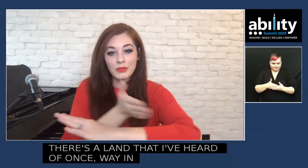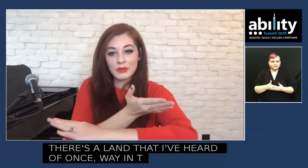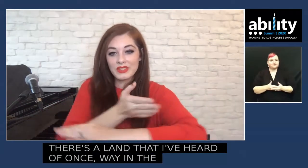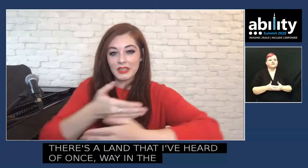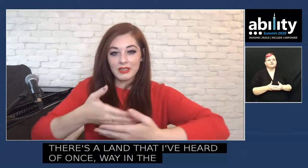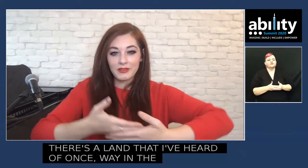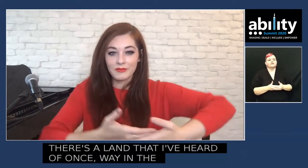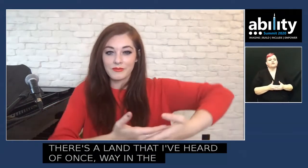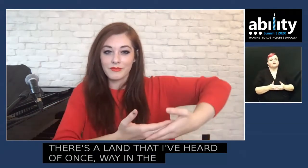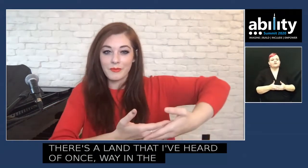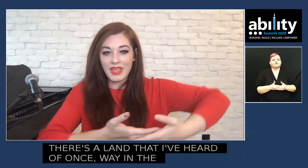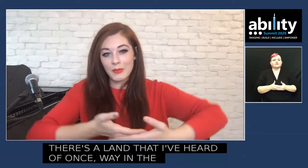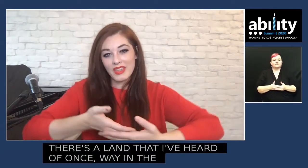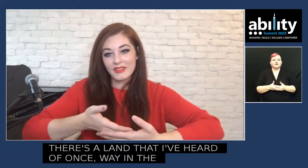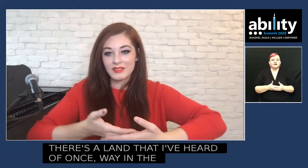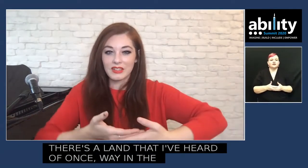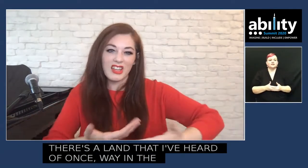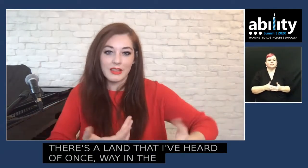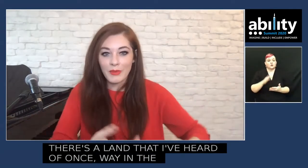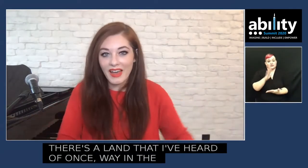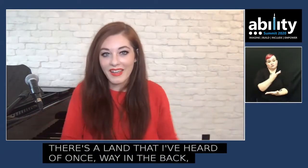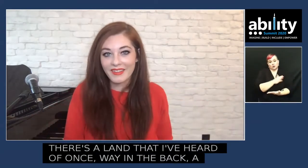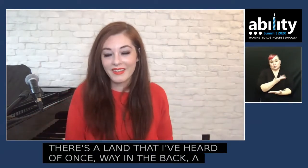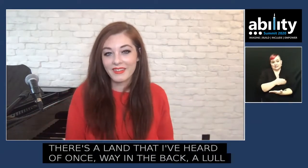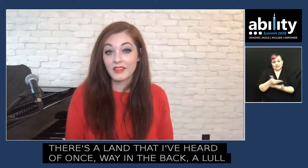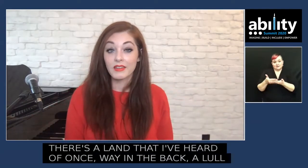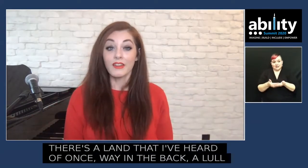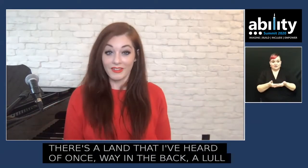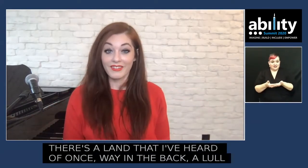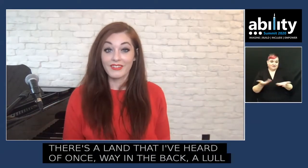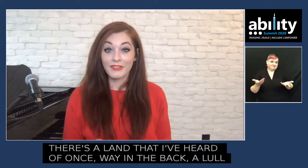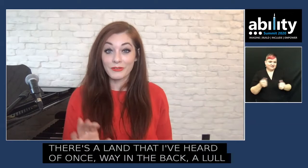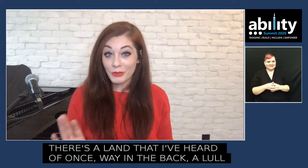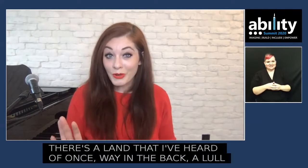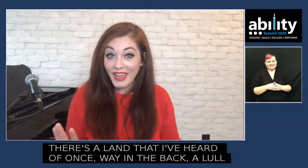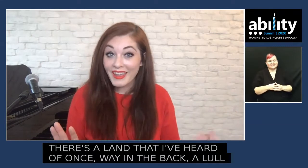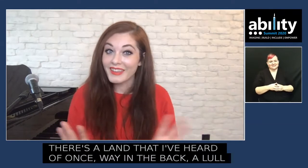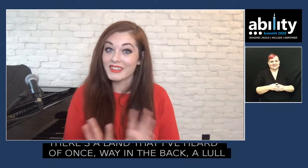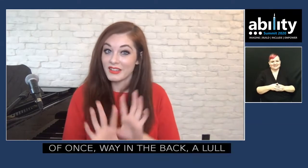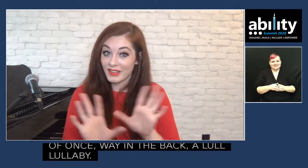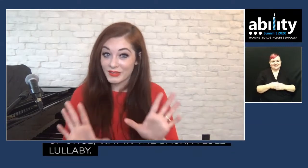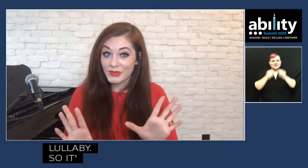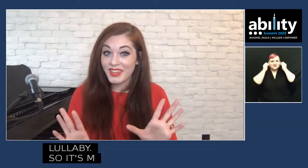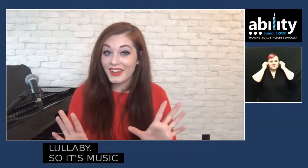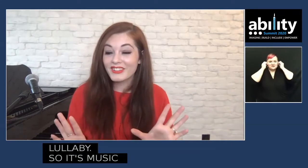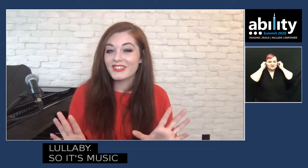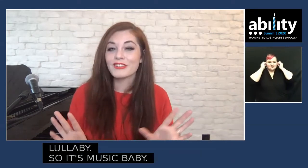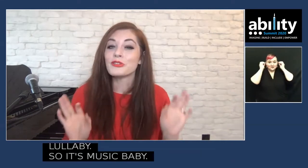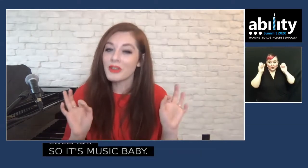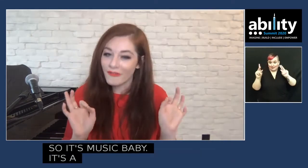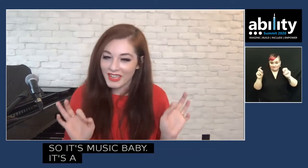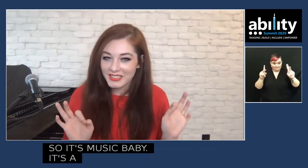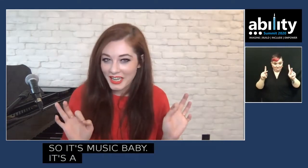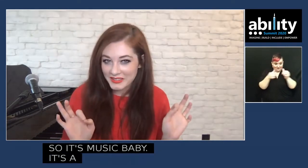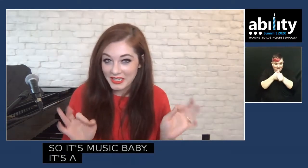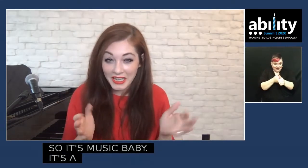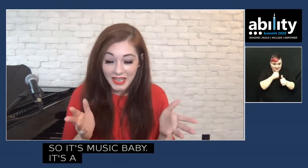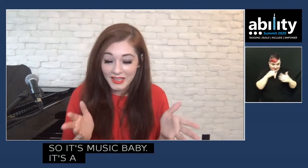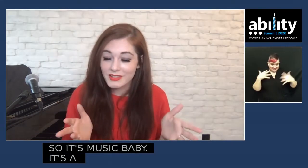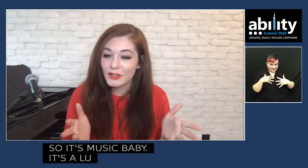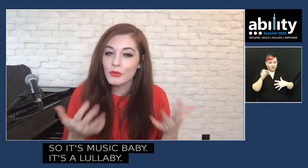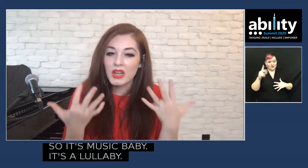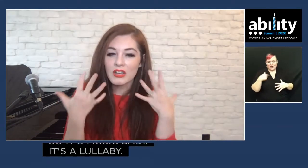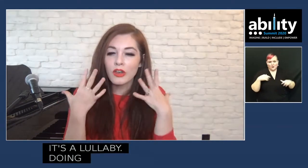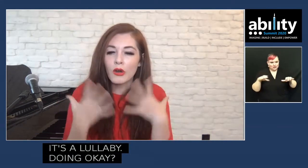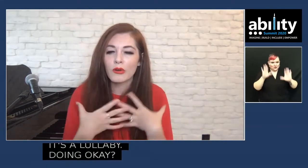So it's music, baby, it's a lullaby. Doing okay? Not so scared? You're doing fantastic.